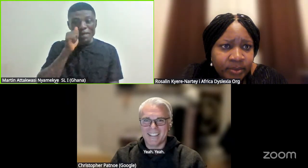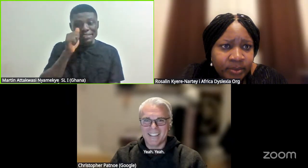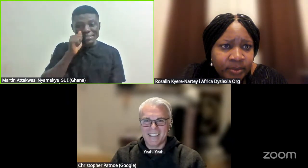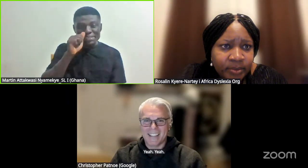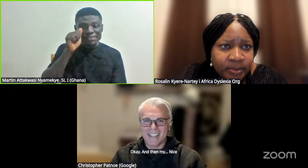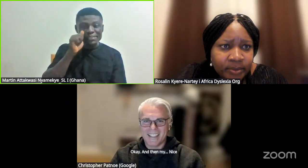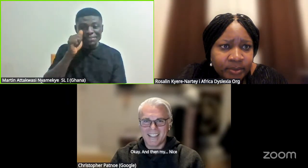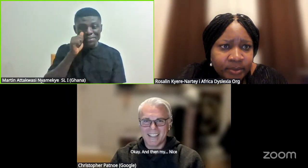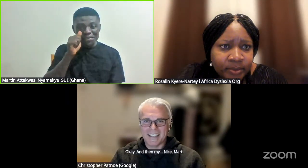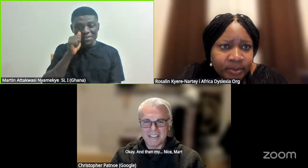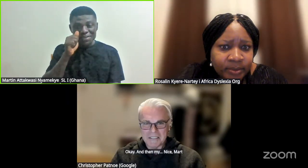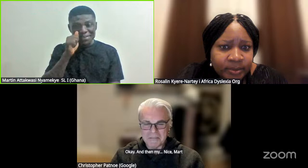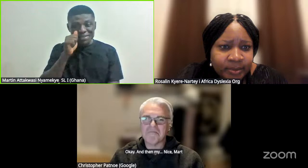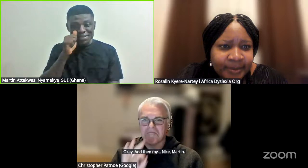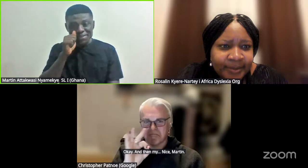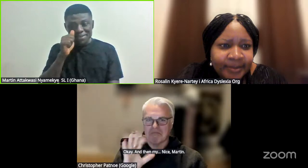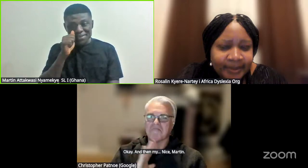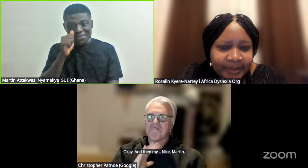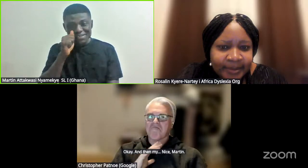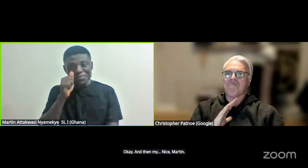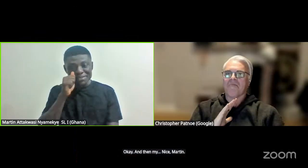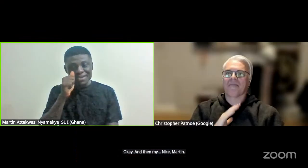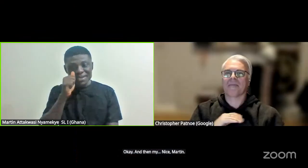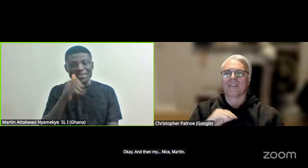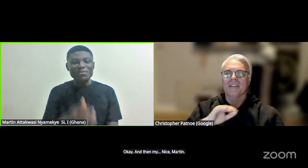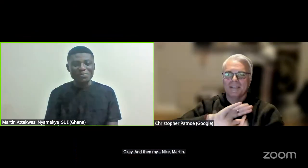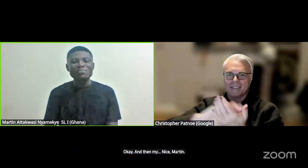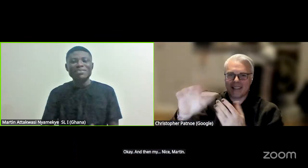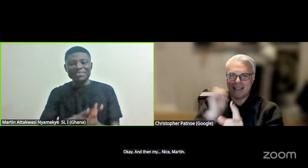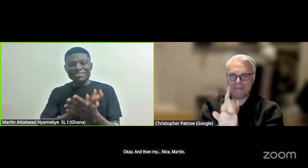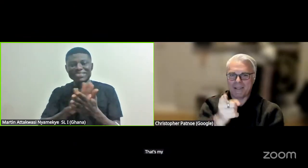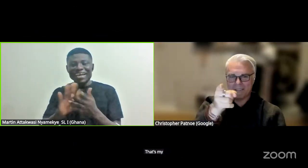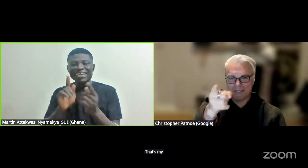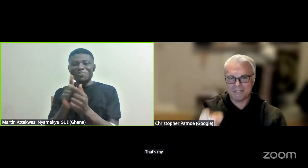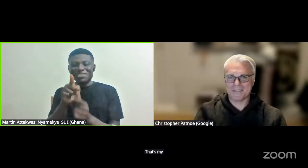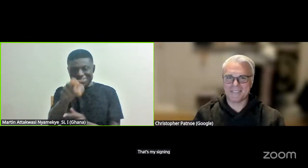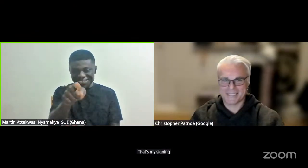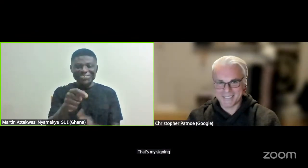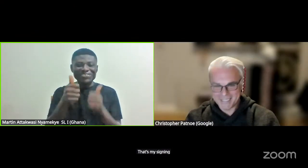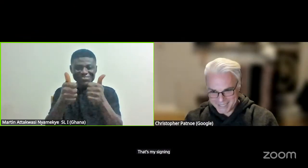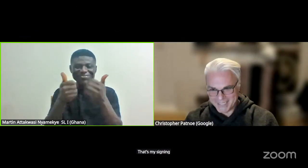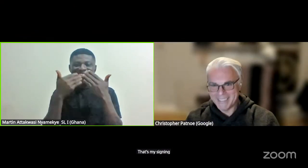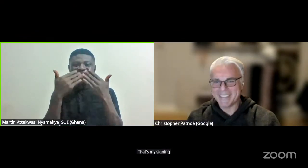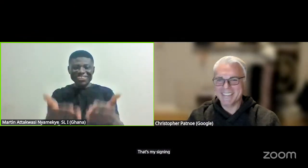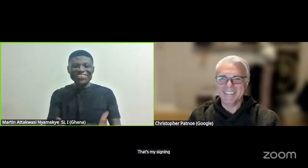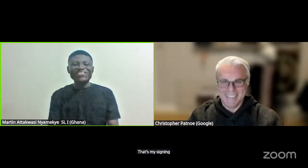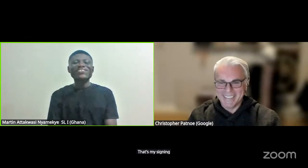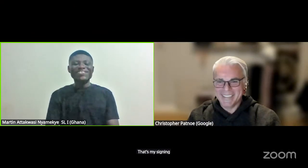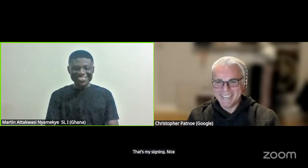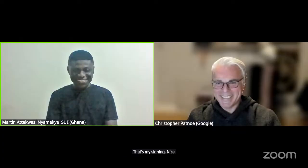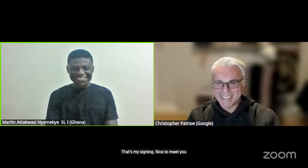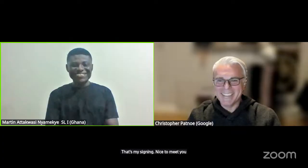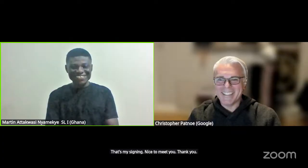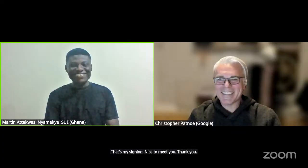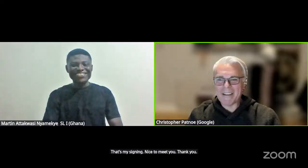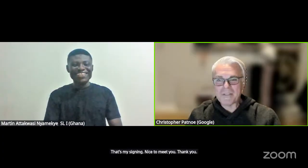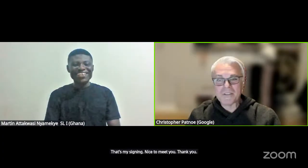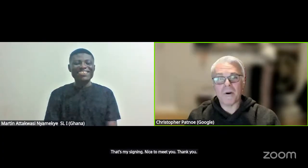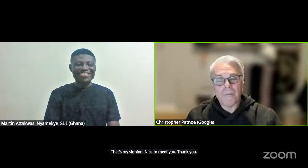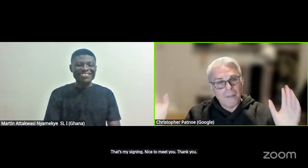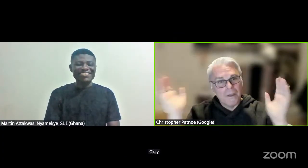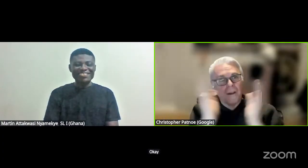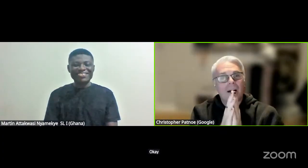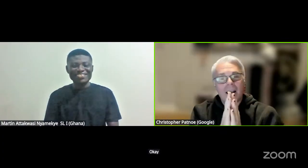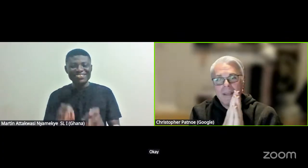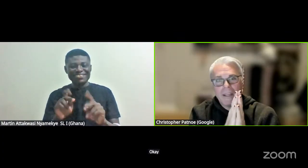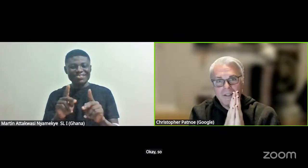mine is Martin. That's my sign name. Nice meeting you. Thank you. Okay,